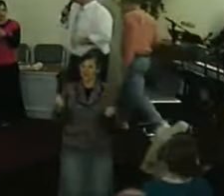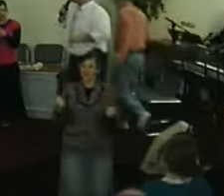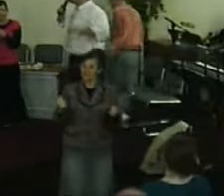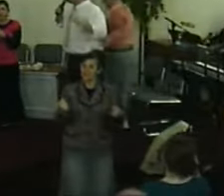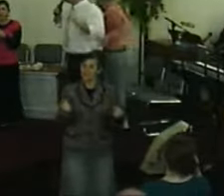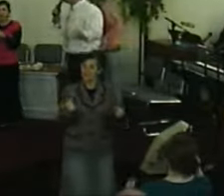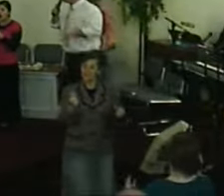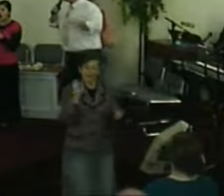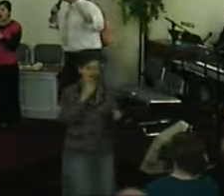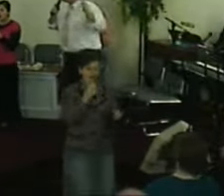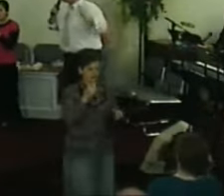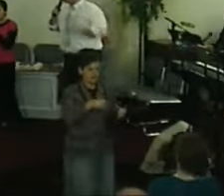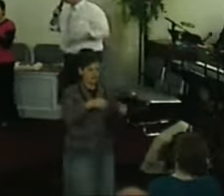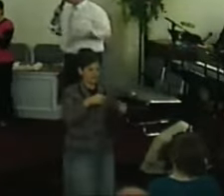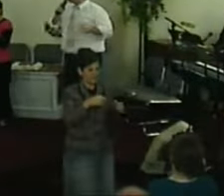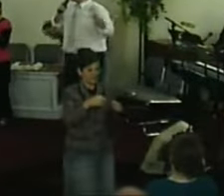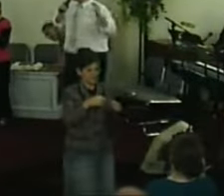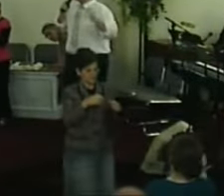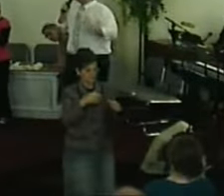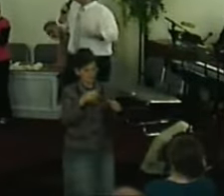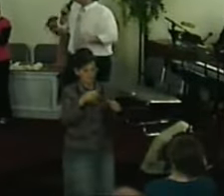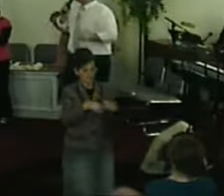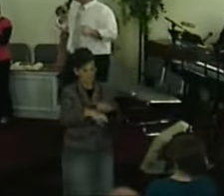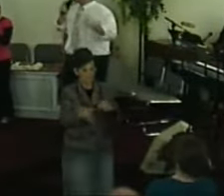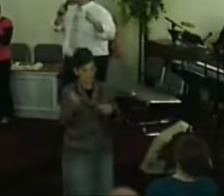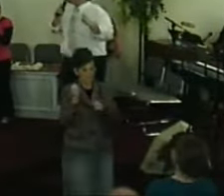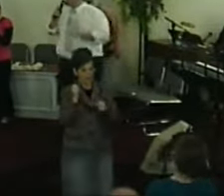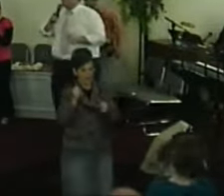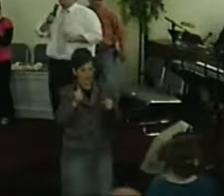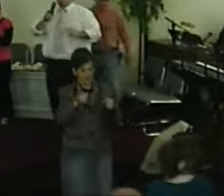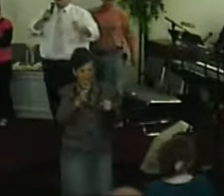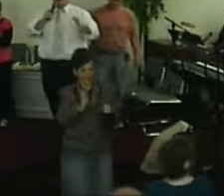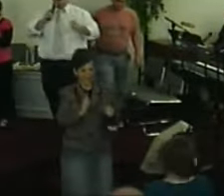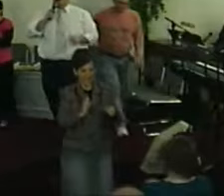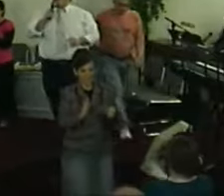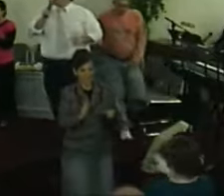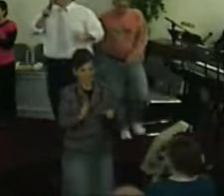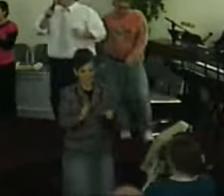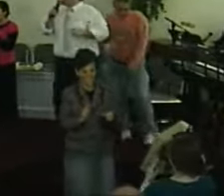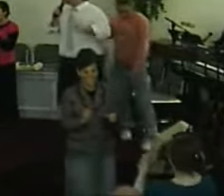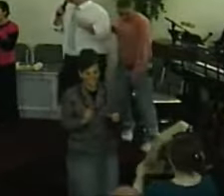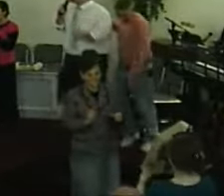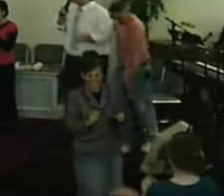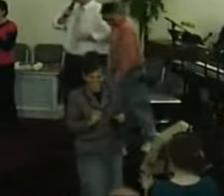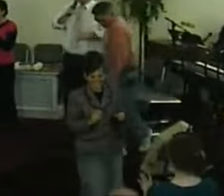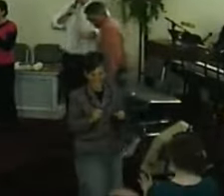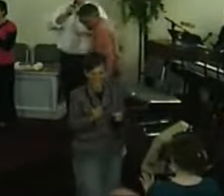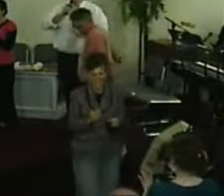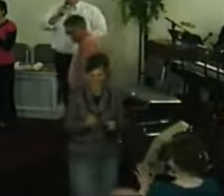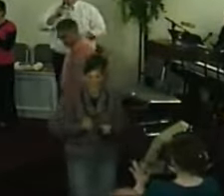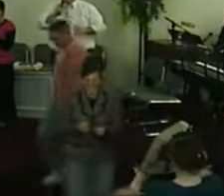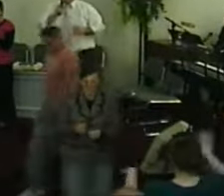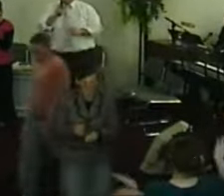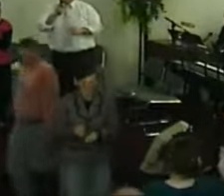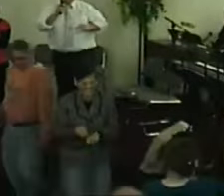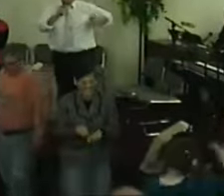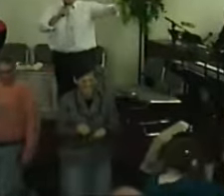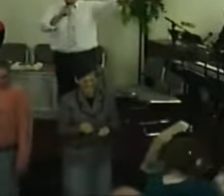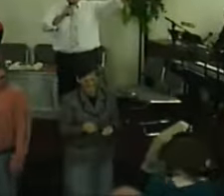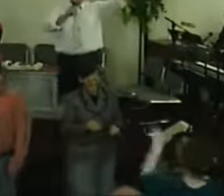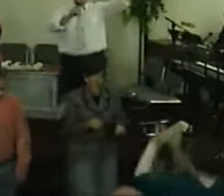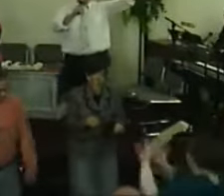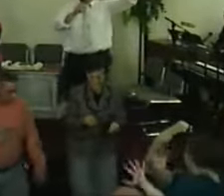is healer, awesome in power. Our God, our God. Water,